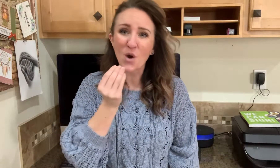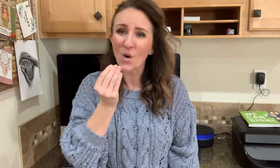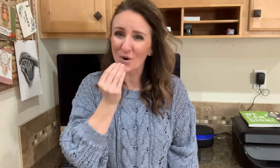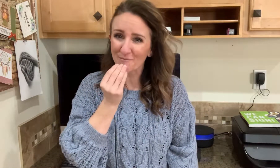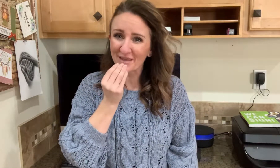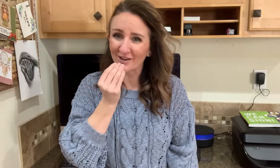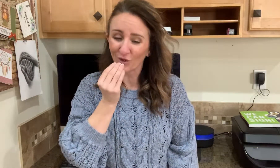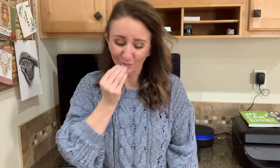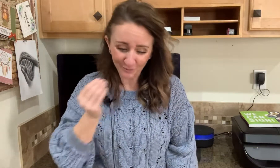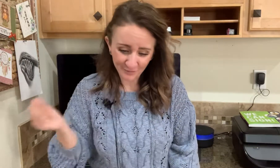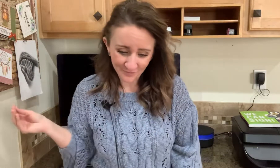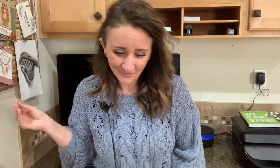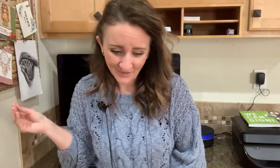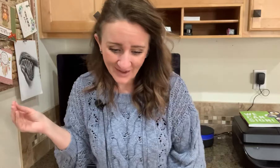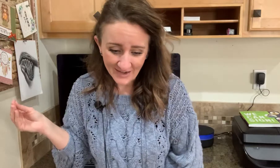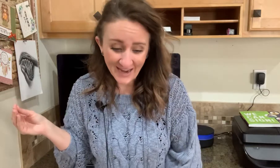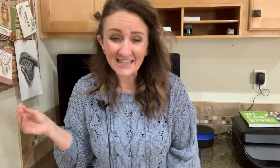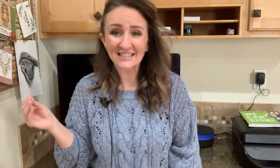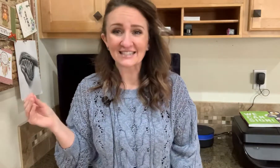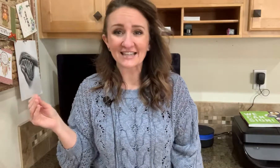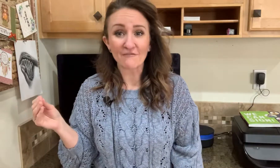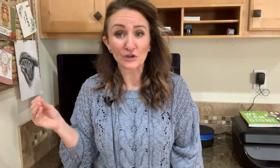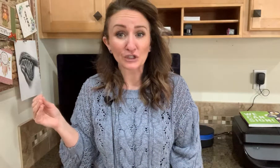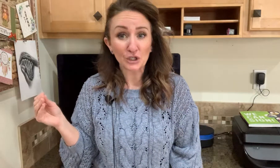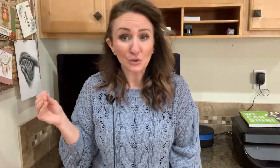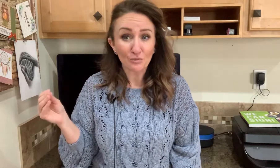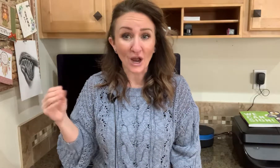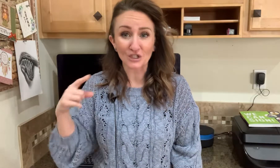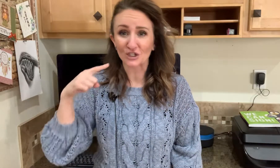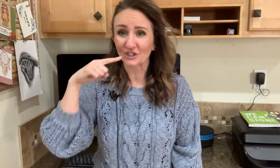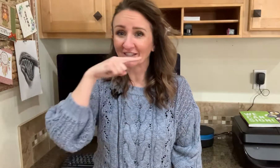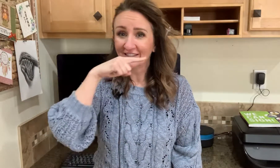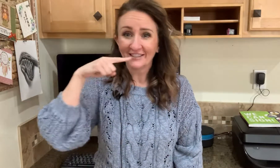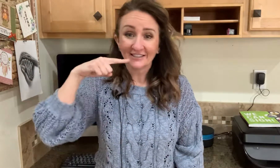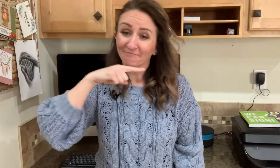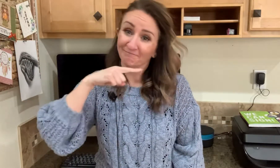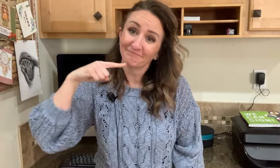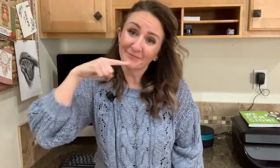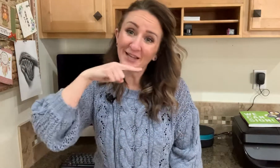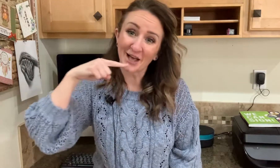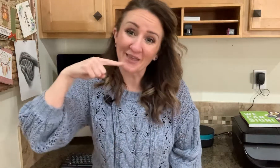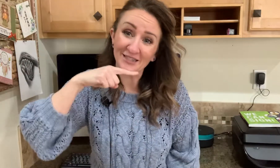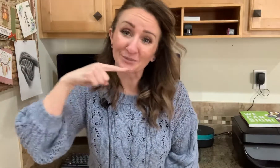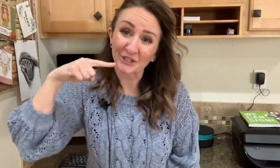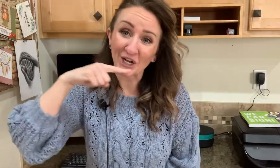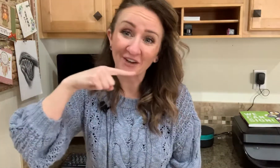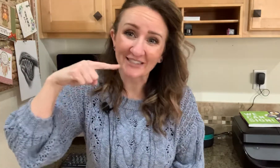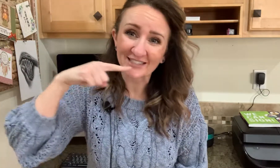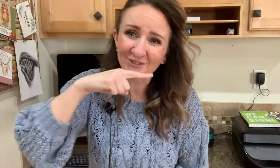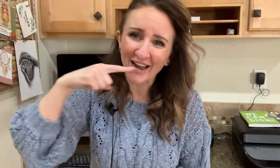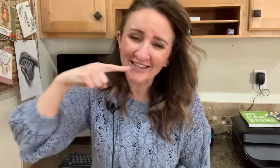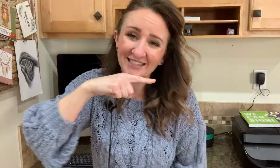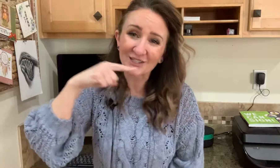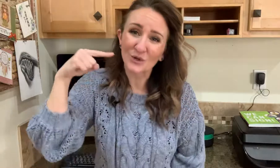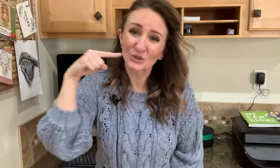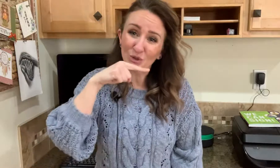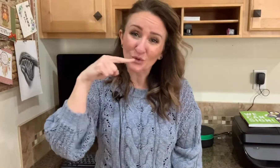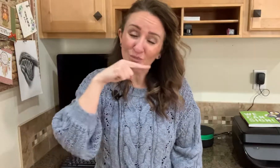or meal. Next is the sign for toothbrush. That's pretty obvious, right? So